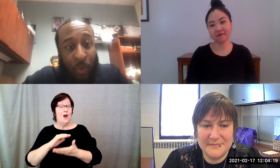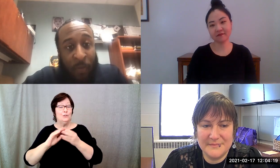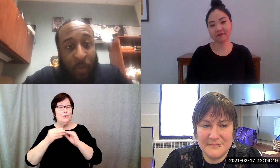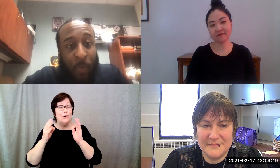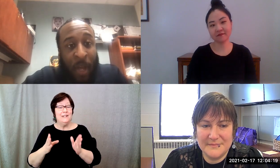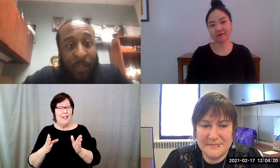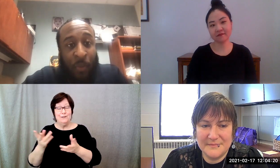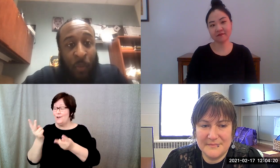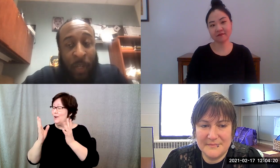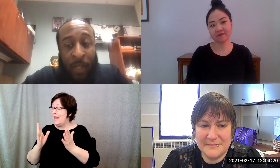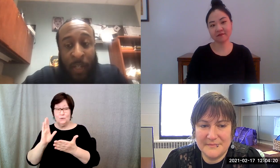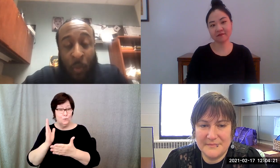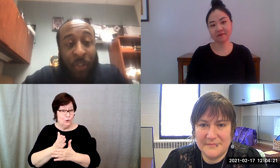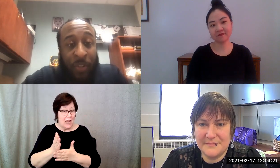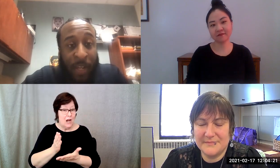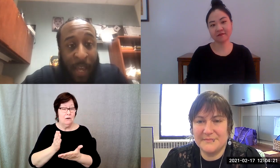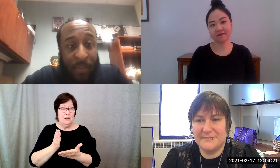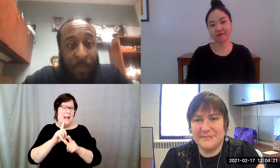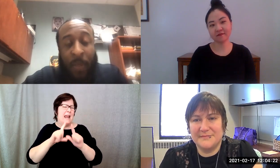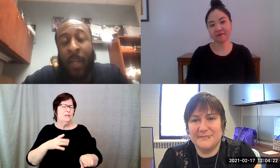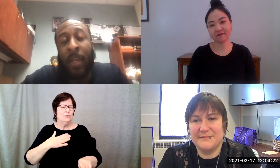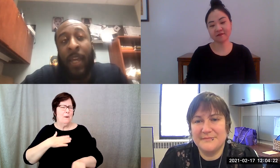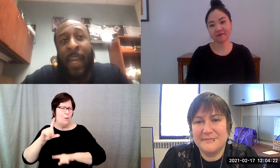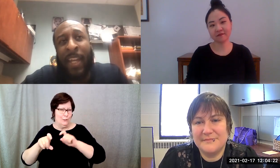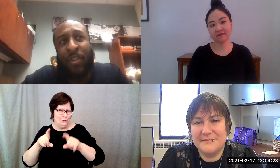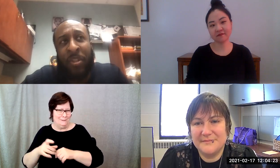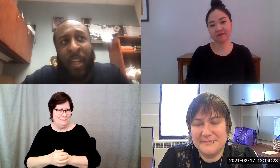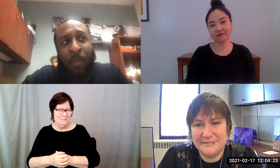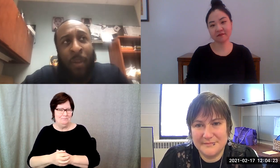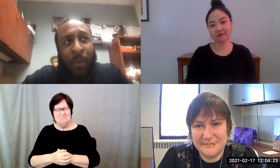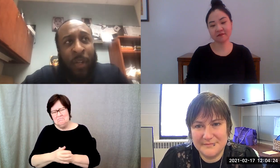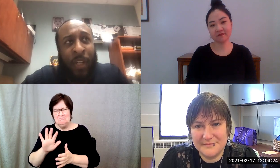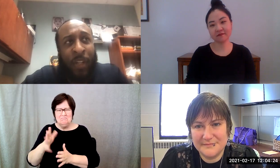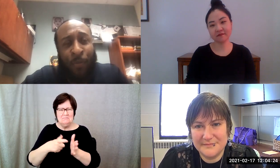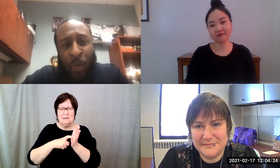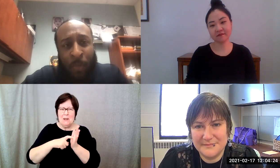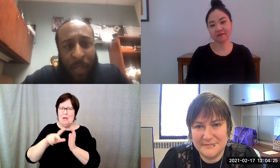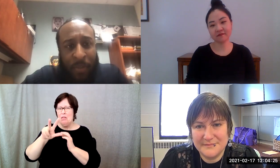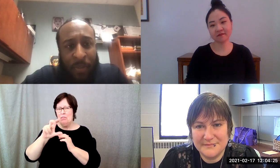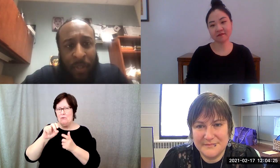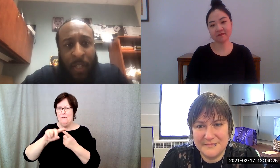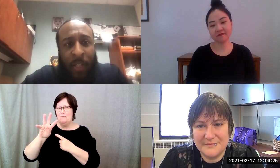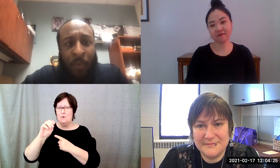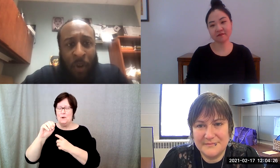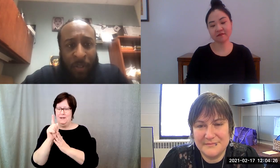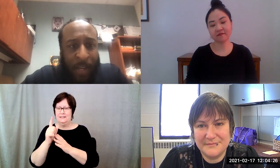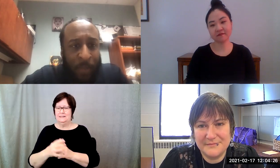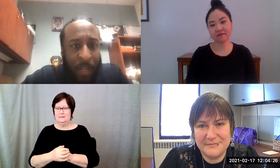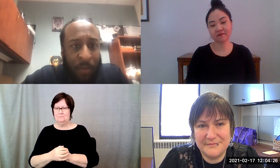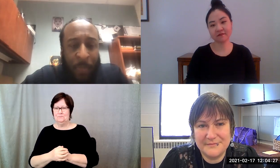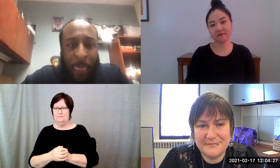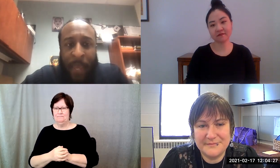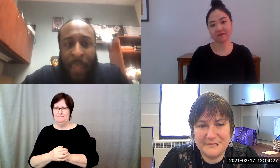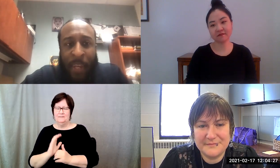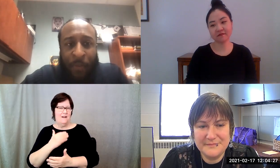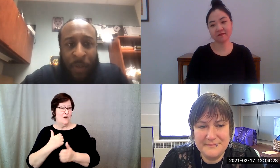will share and respond to questions that I ask them. And that should take about 30 to 40 minutes of our time